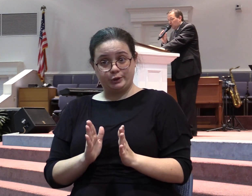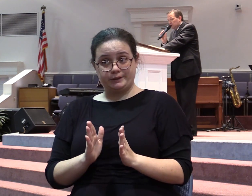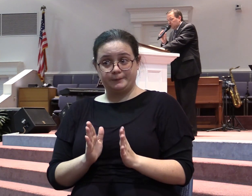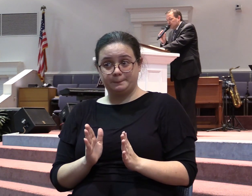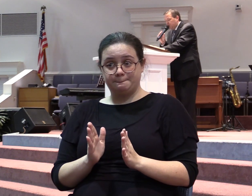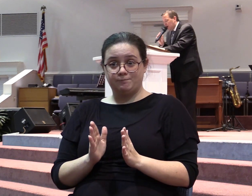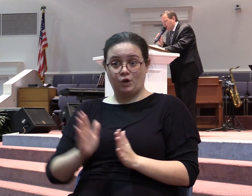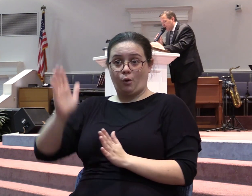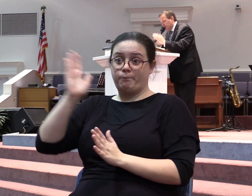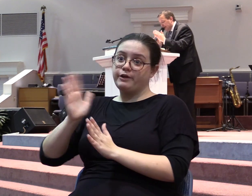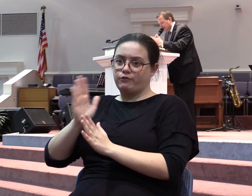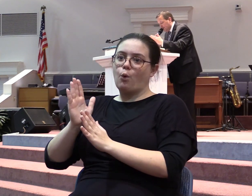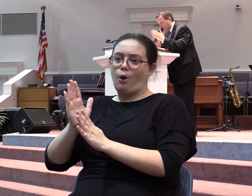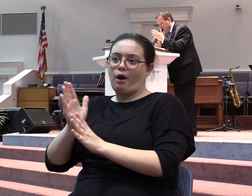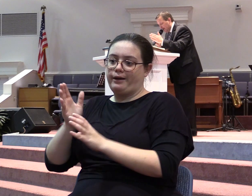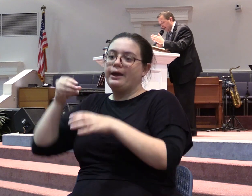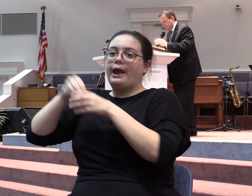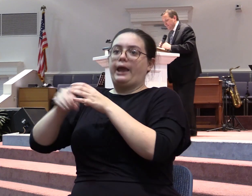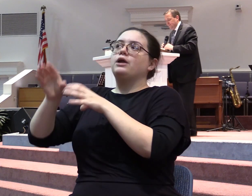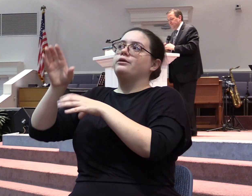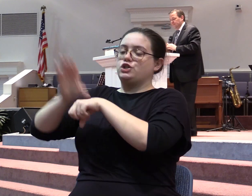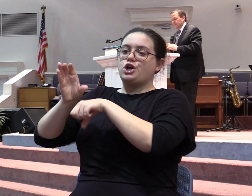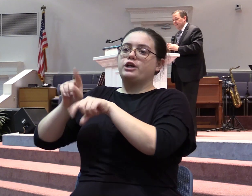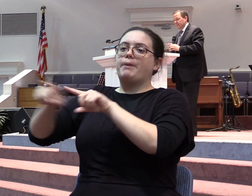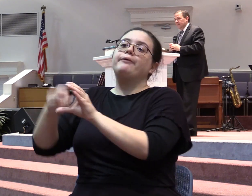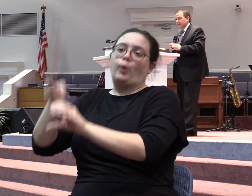who was once part of the kingdom of God.